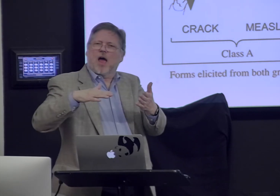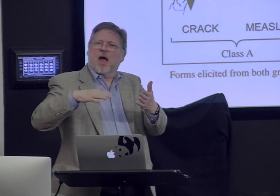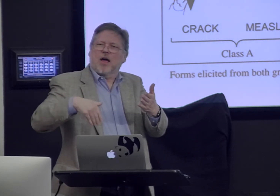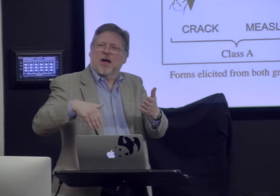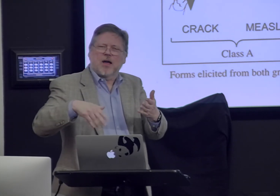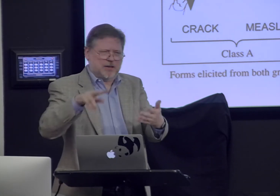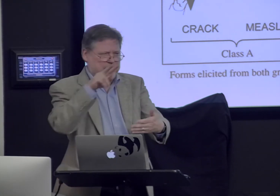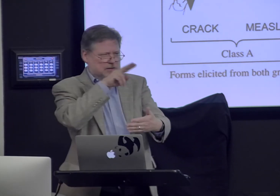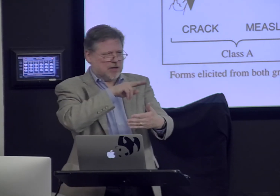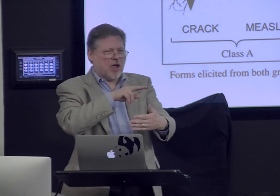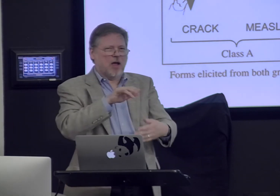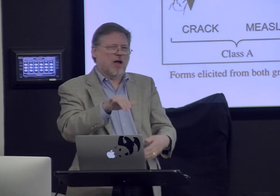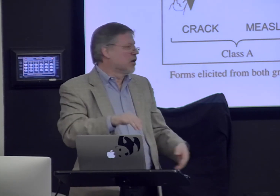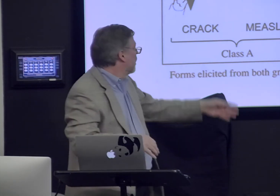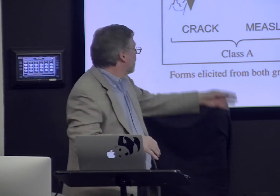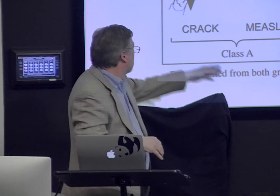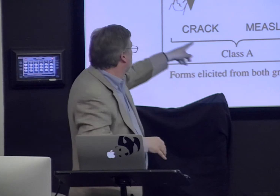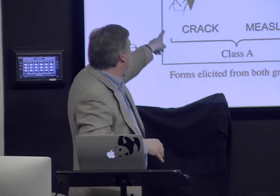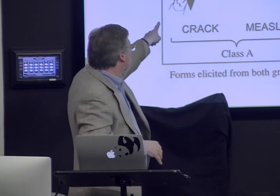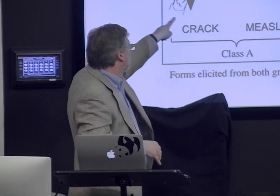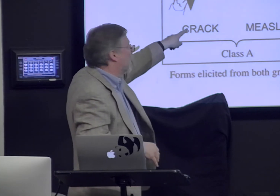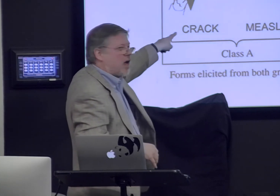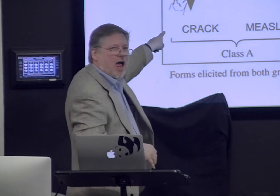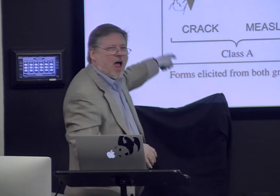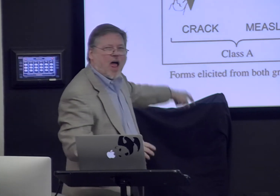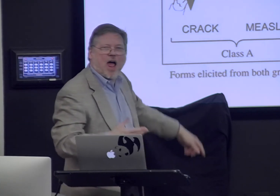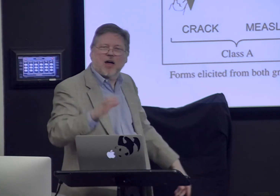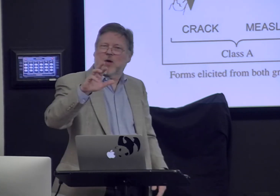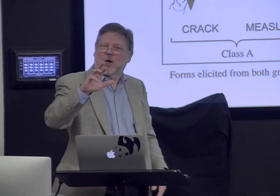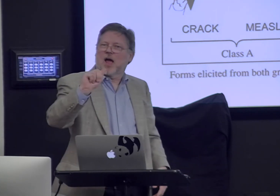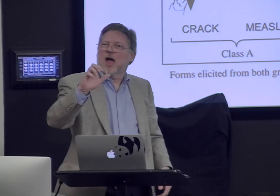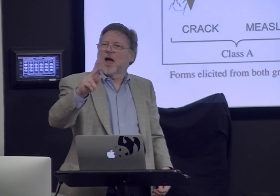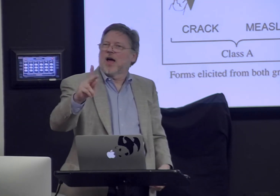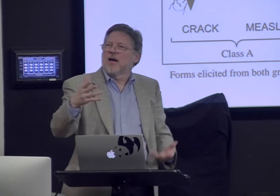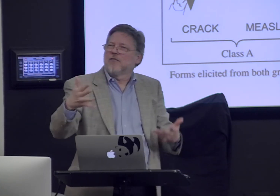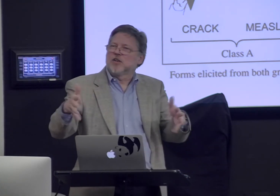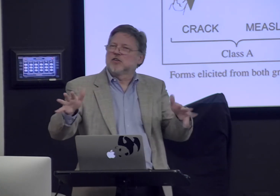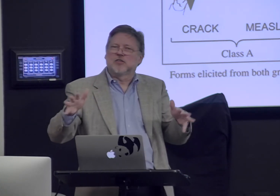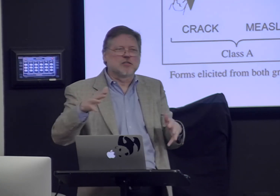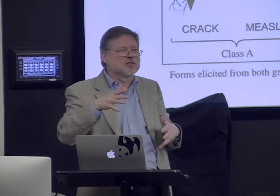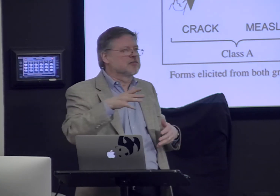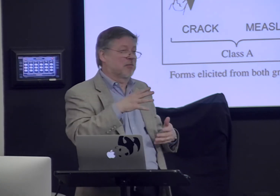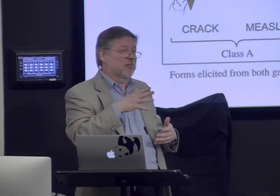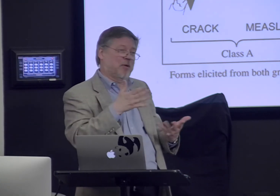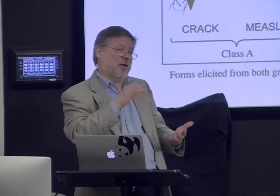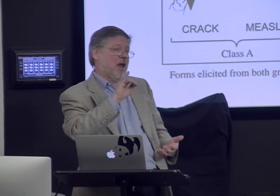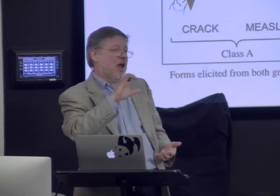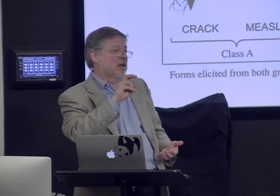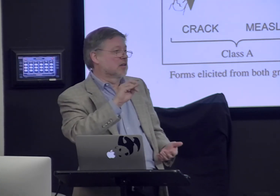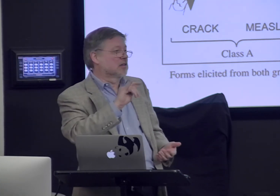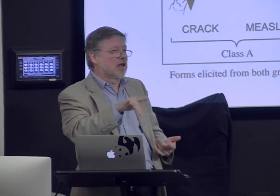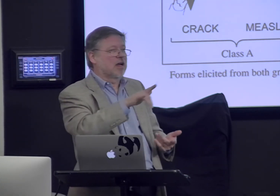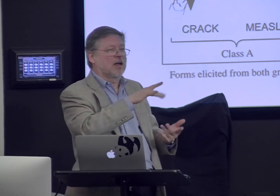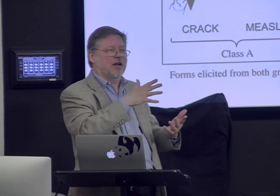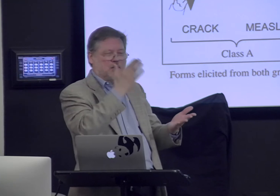And why is it that the second one is the one that is deleted in these forms for